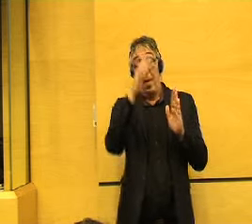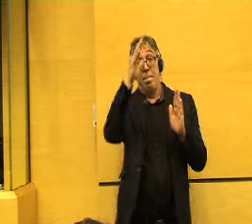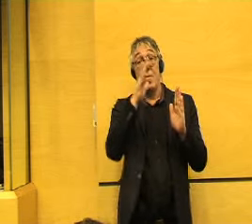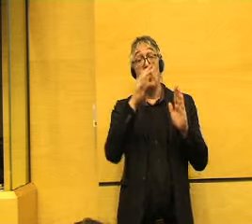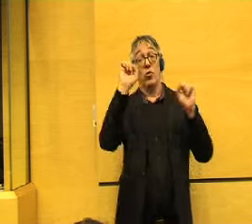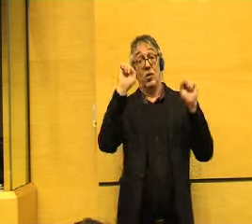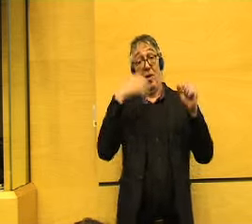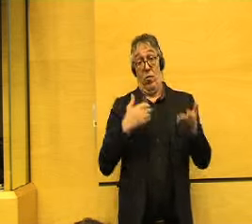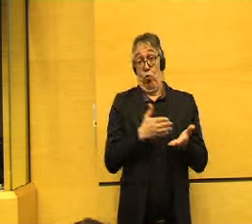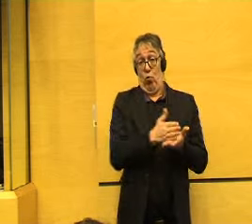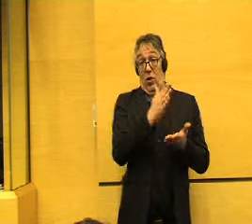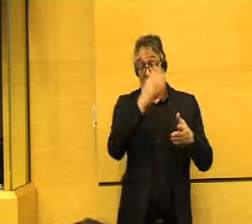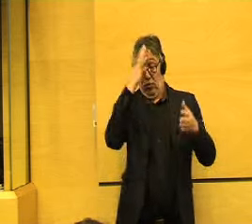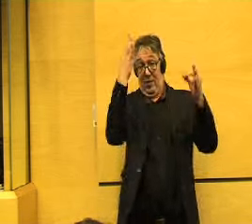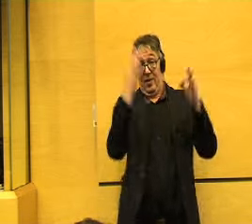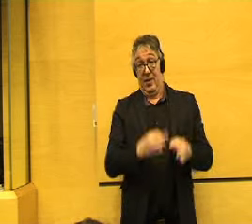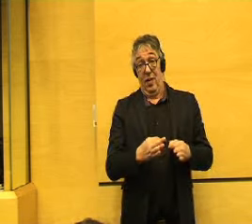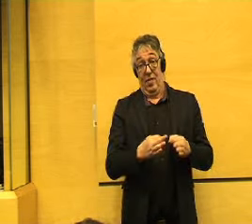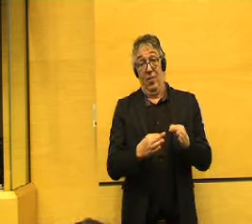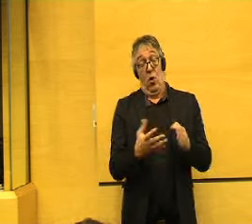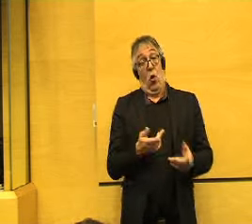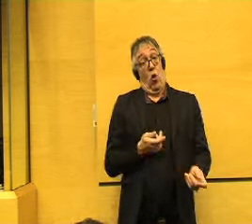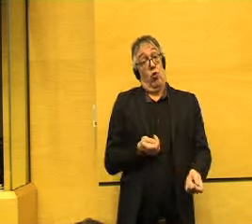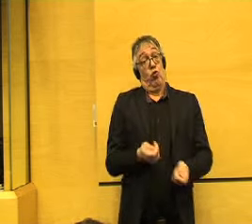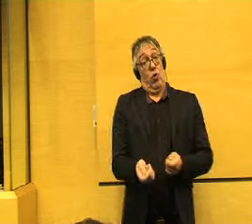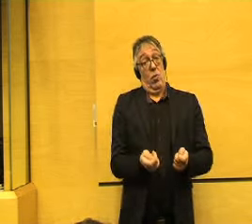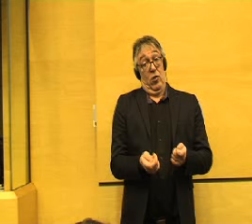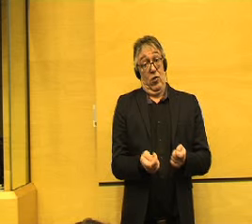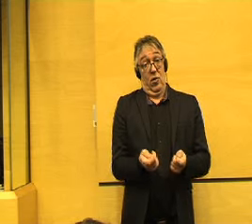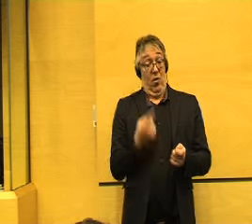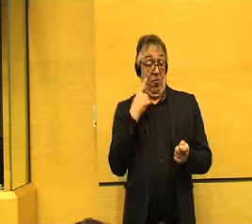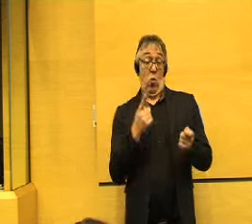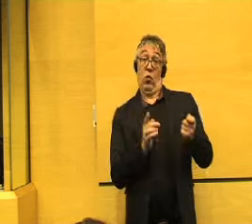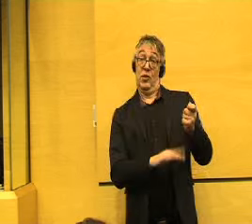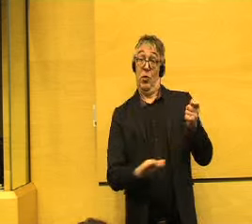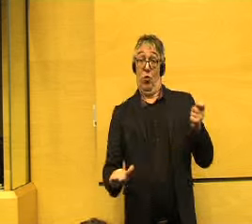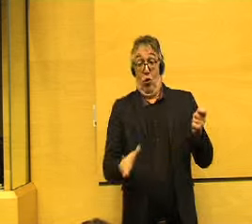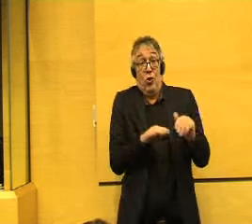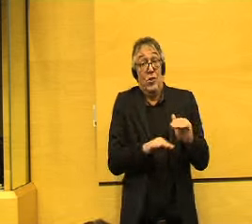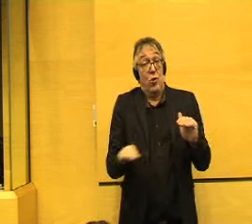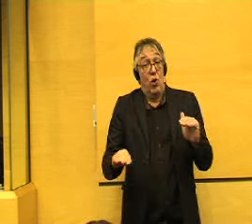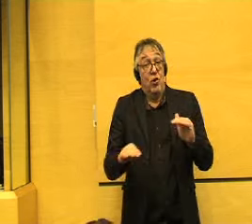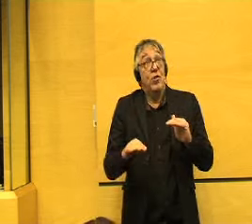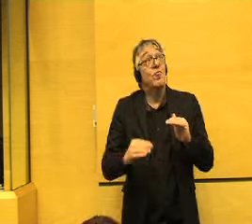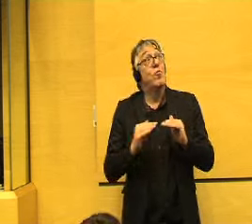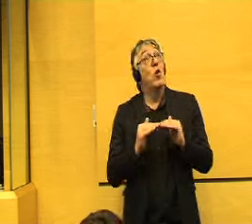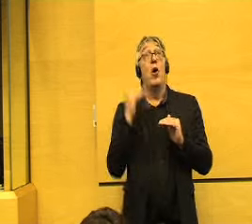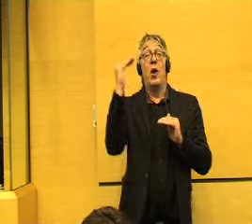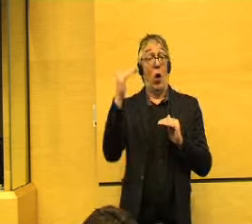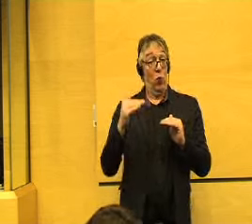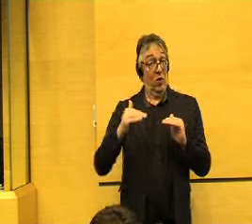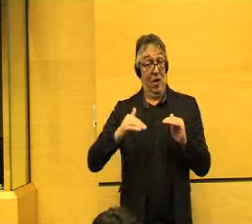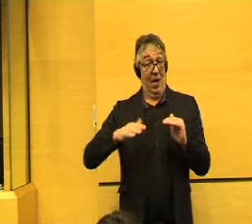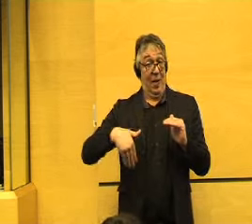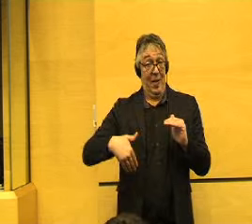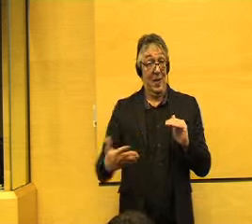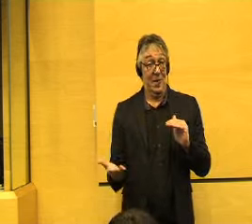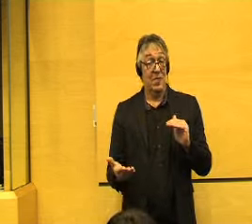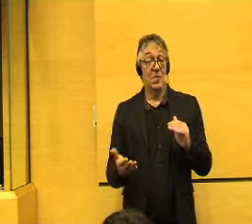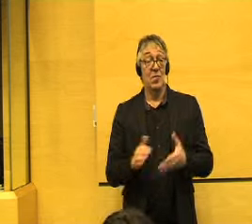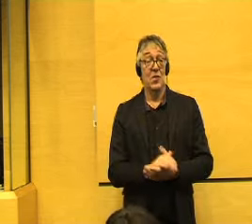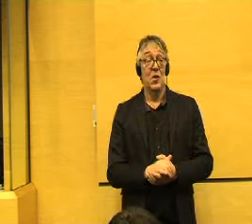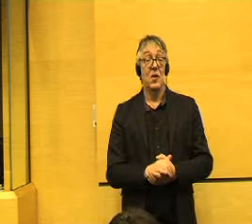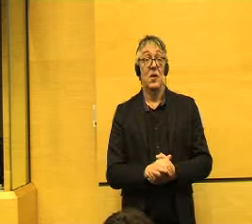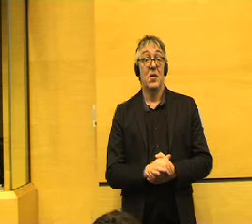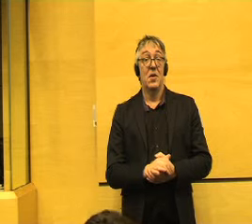treatment given they are considered minors by law. In our context, children with disability